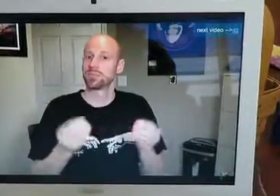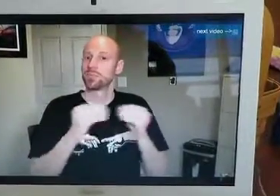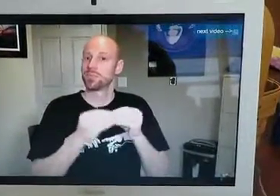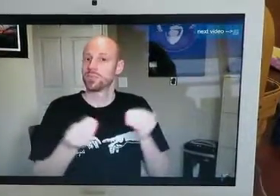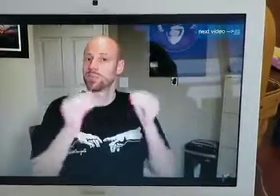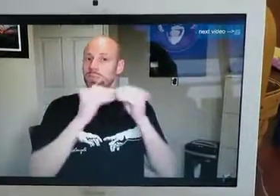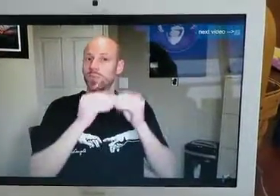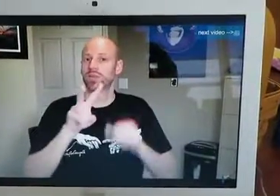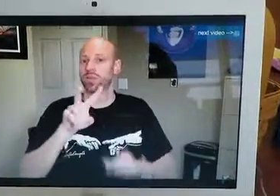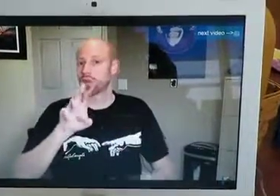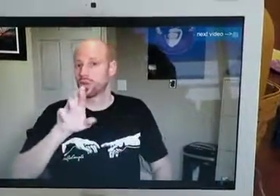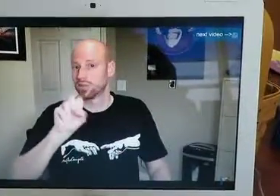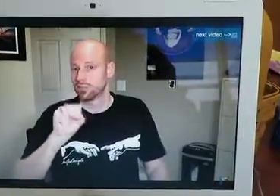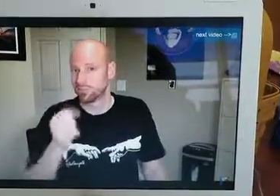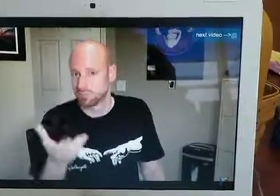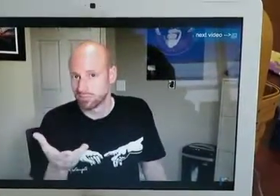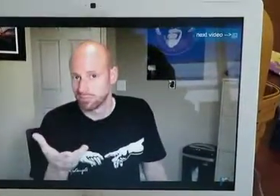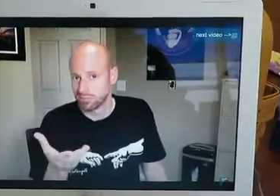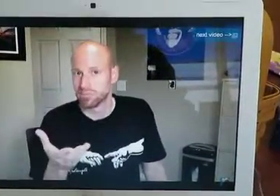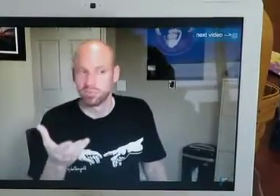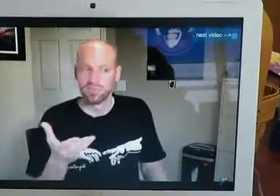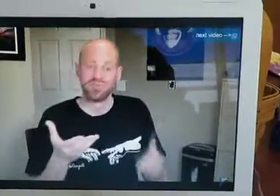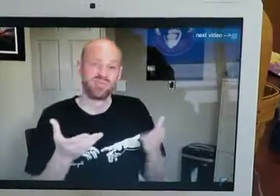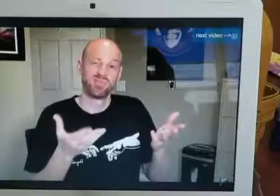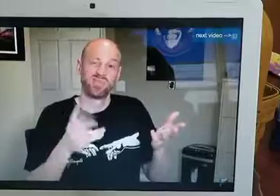here to English and switch it over to ASL.